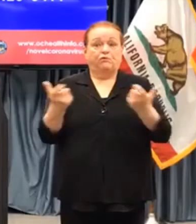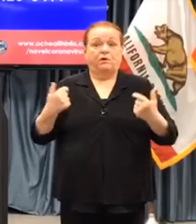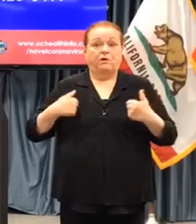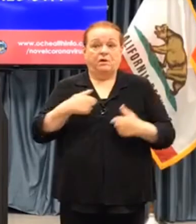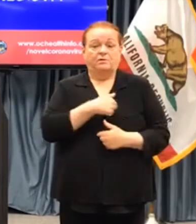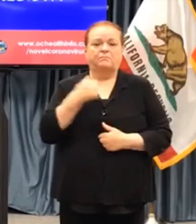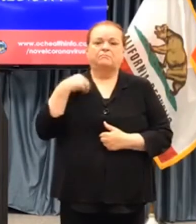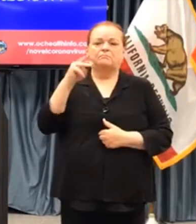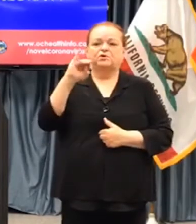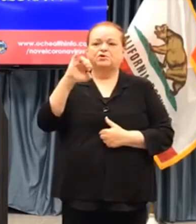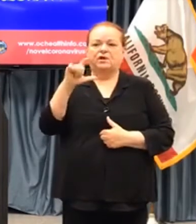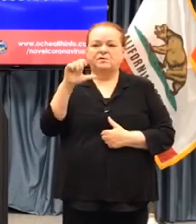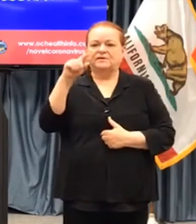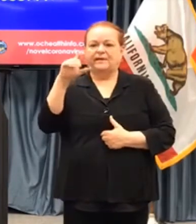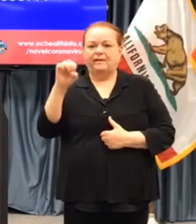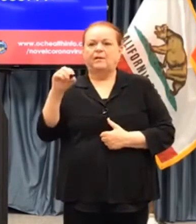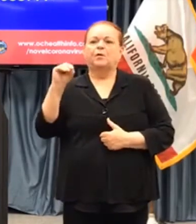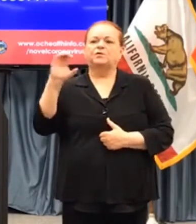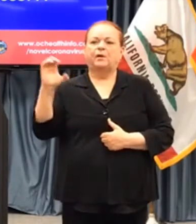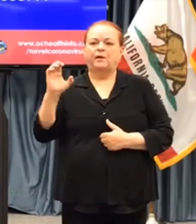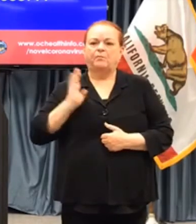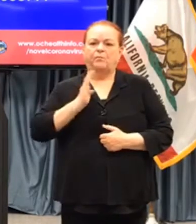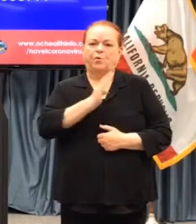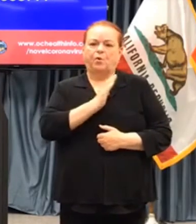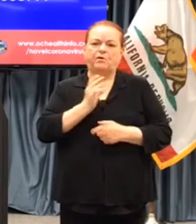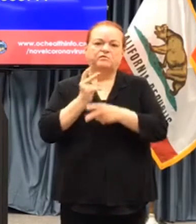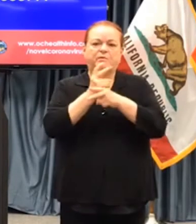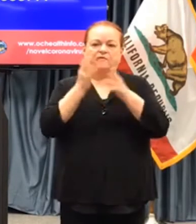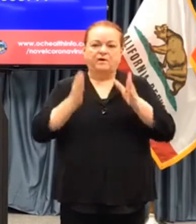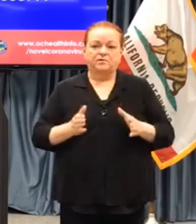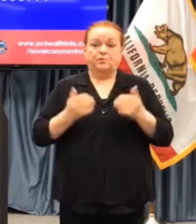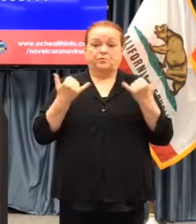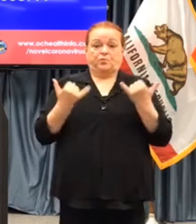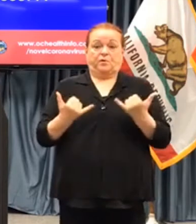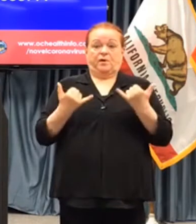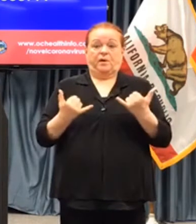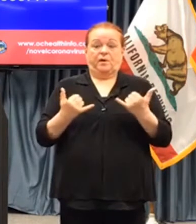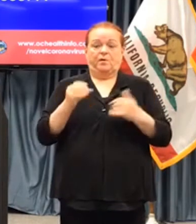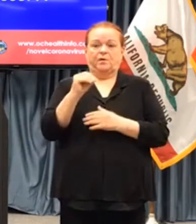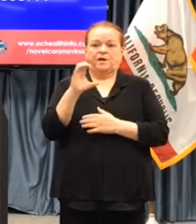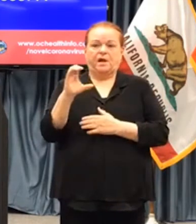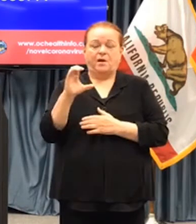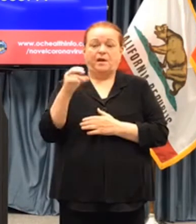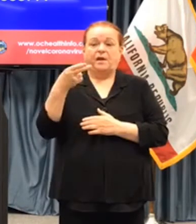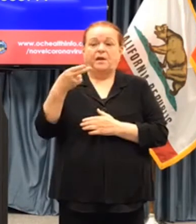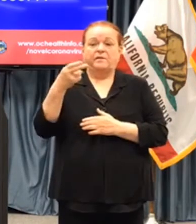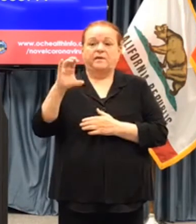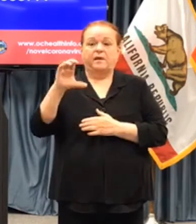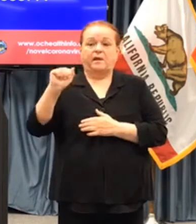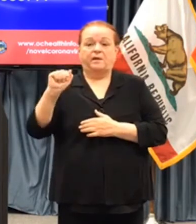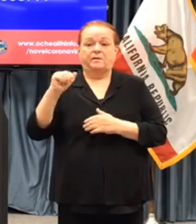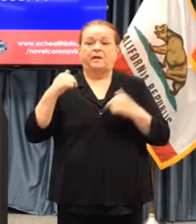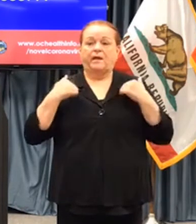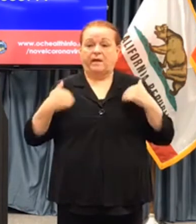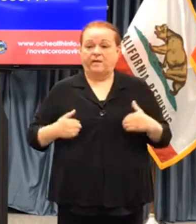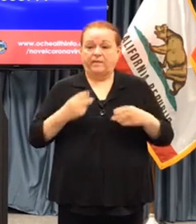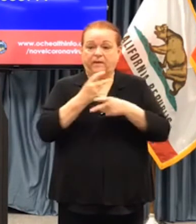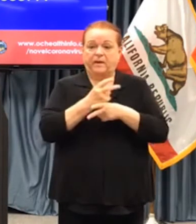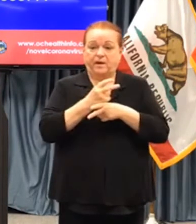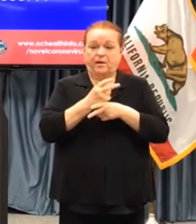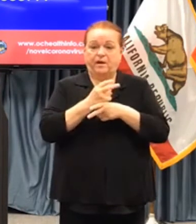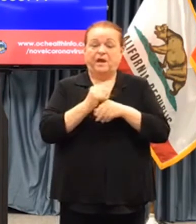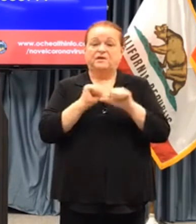Chairman of the Orange County Board of Supervisors. Today, the Orange County Healthcare Agency reported 51